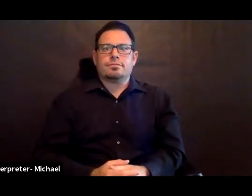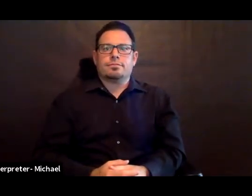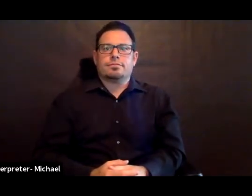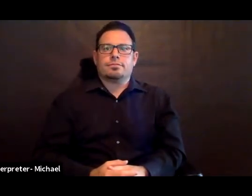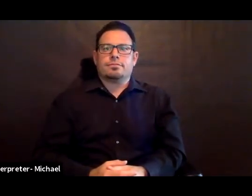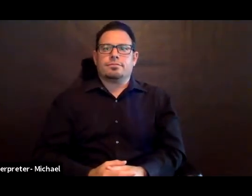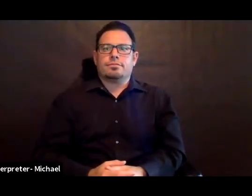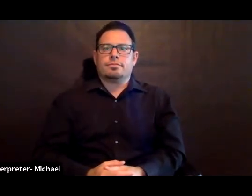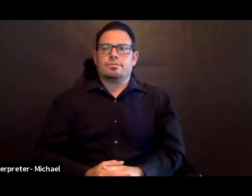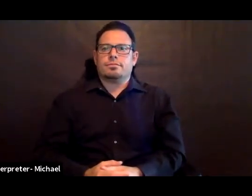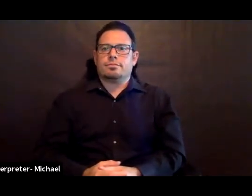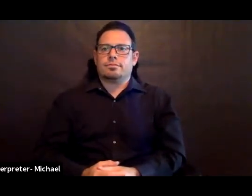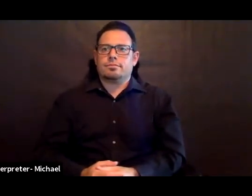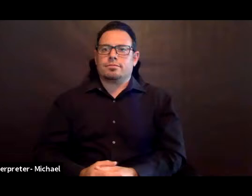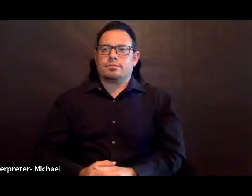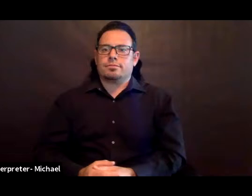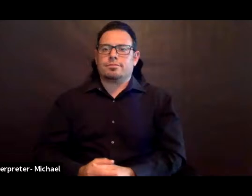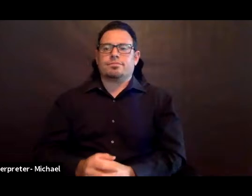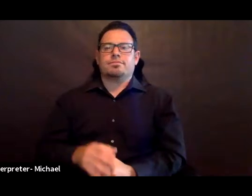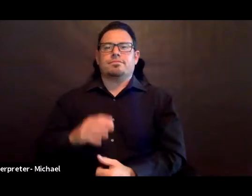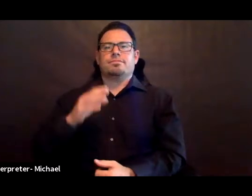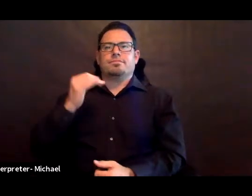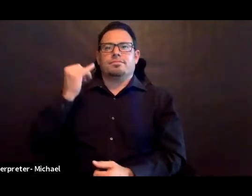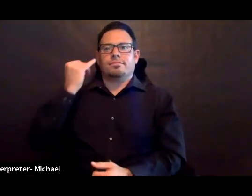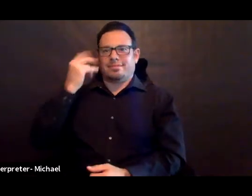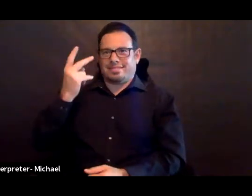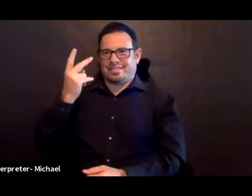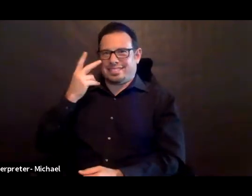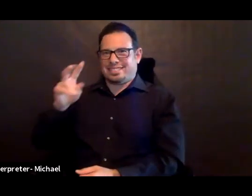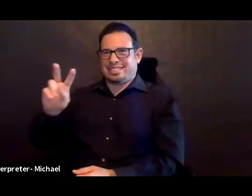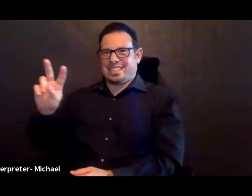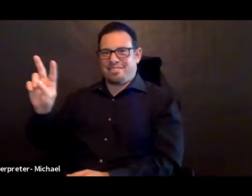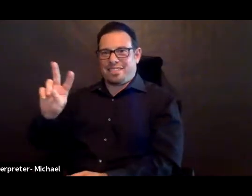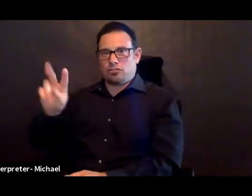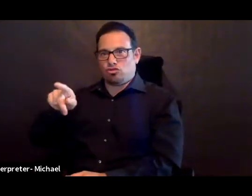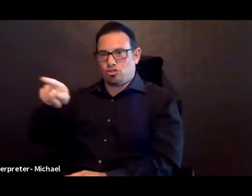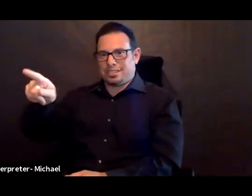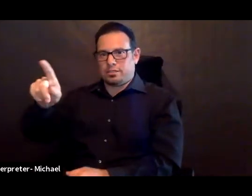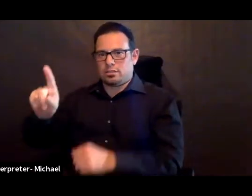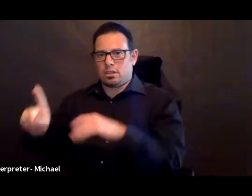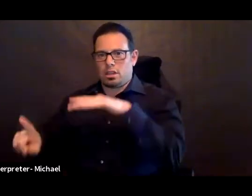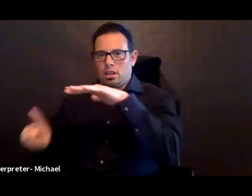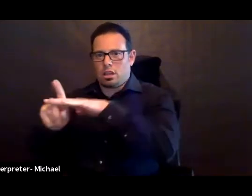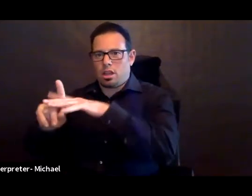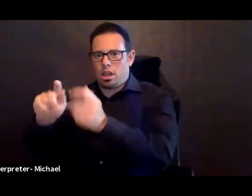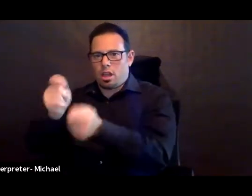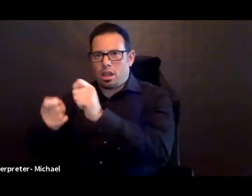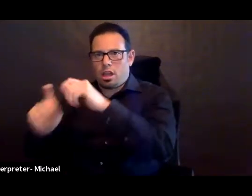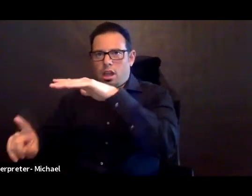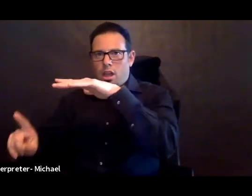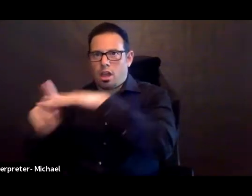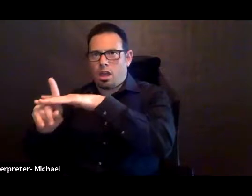transmission. So it is a moving target. And as Chris said, there's no single magic number, but